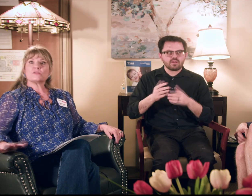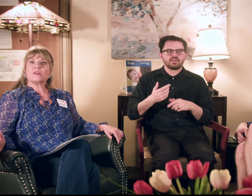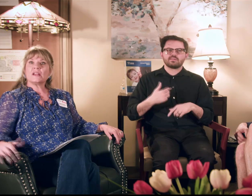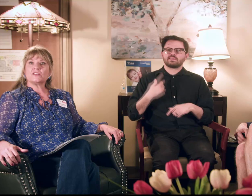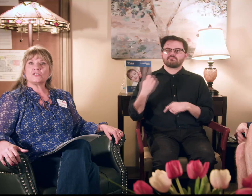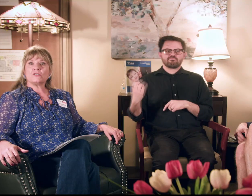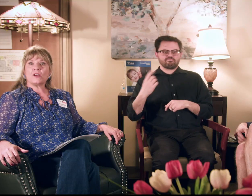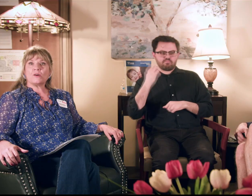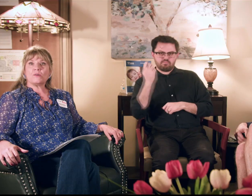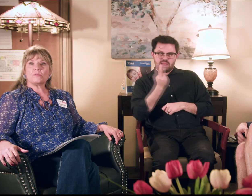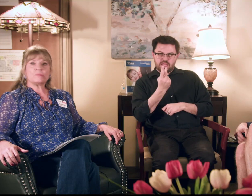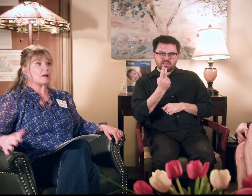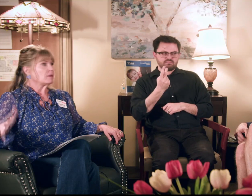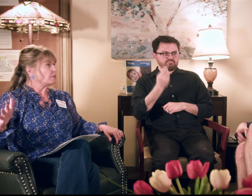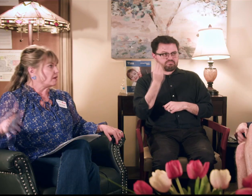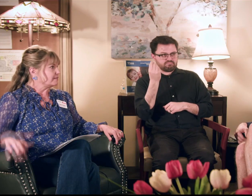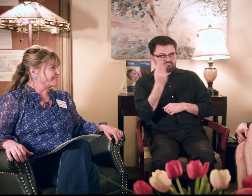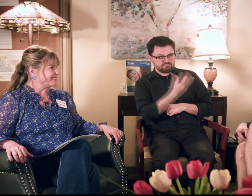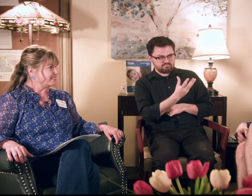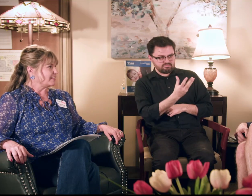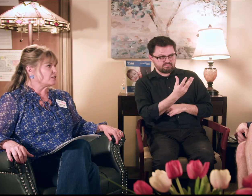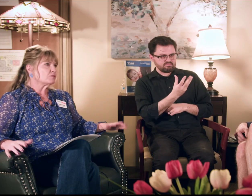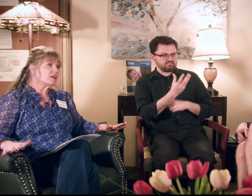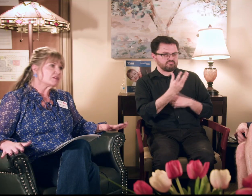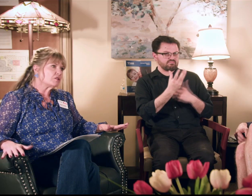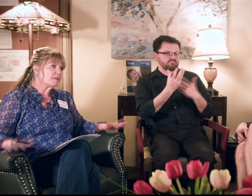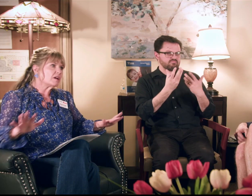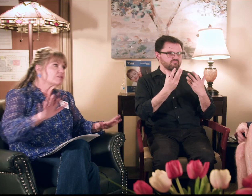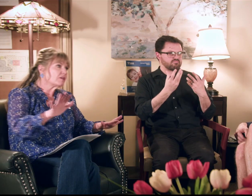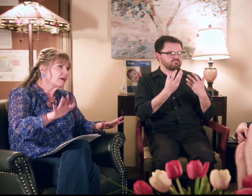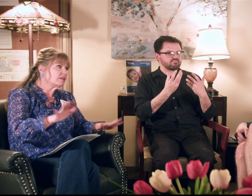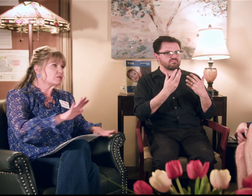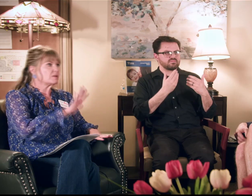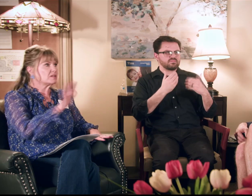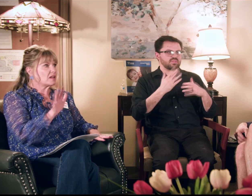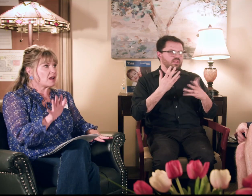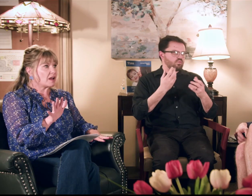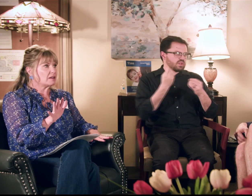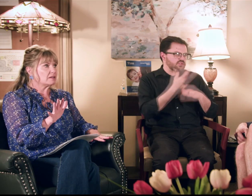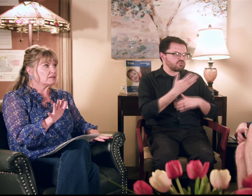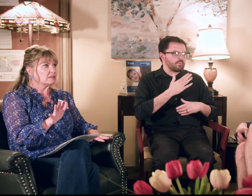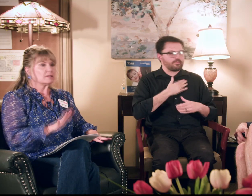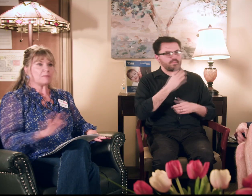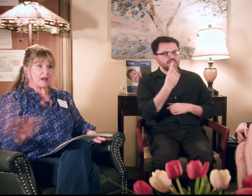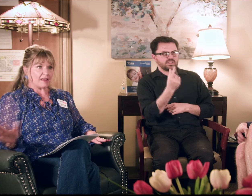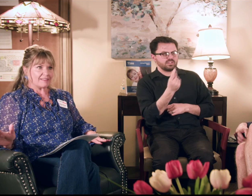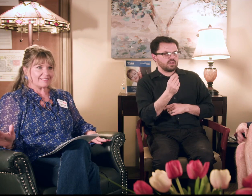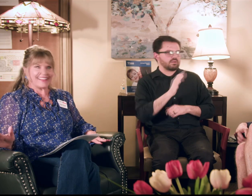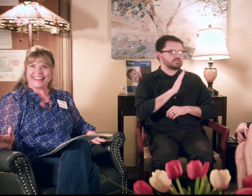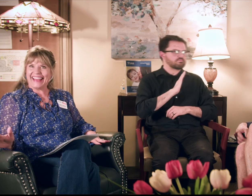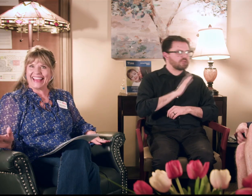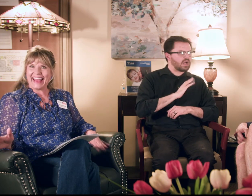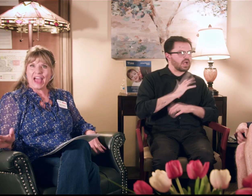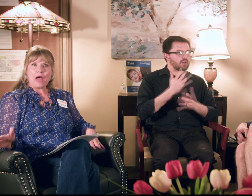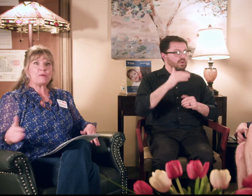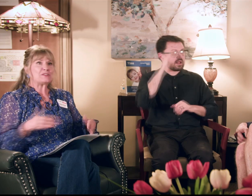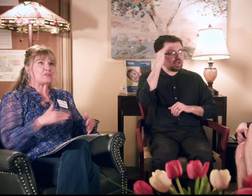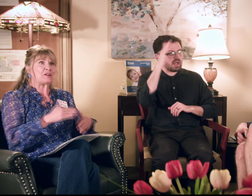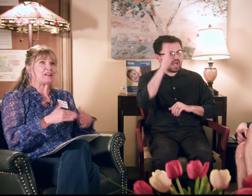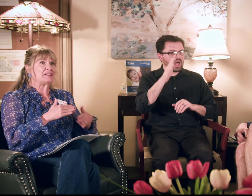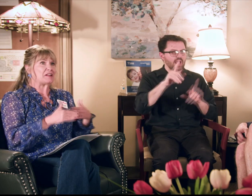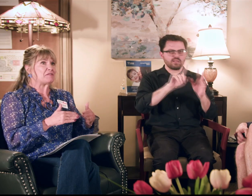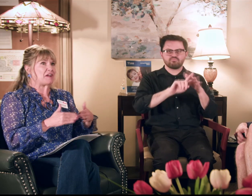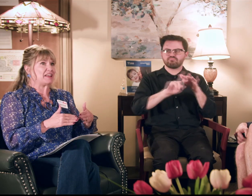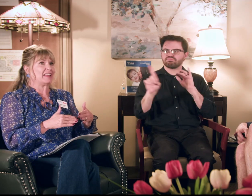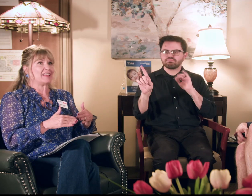hey, I just want to let you know, blah, blah, blah. I just want to let you know my dog's okay. I just want to say hi. Bye. And